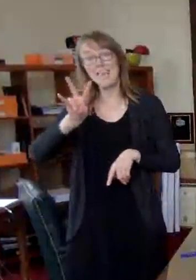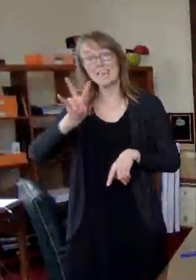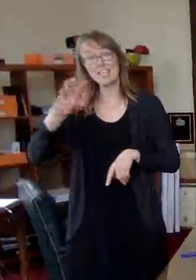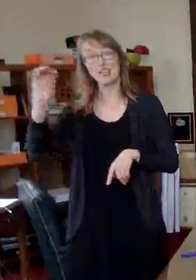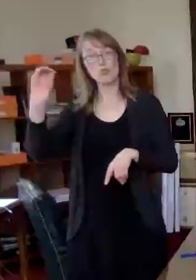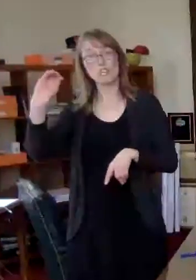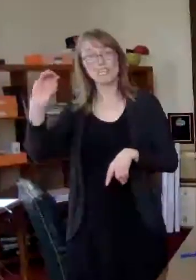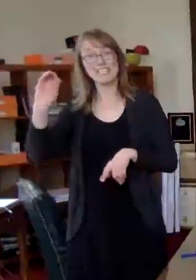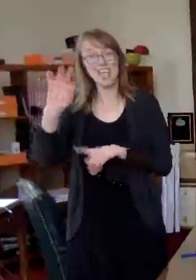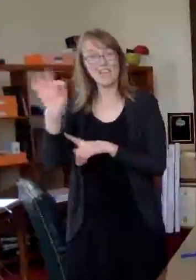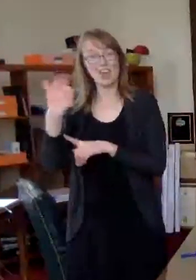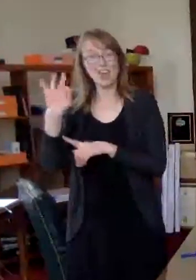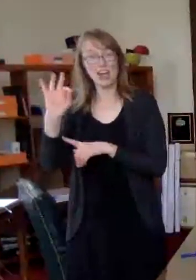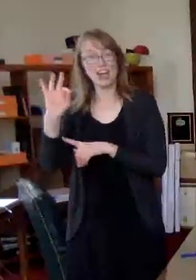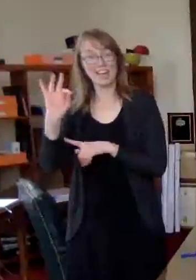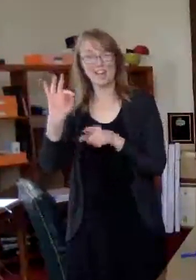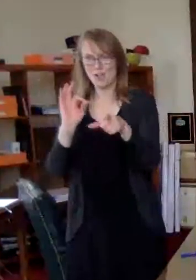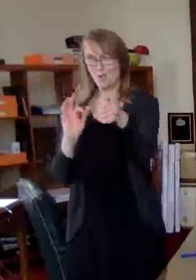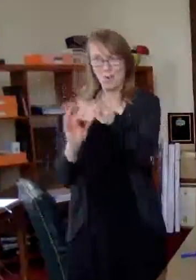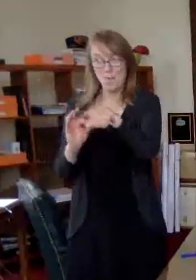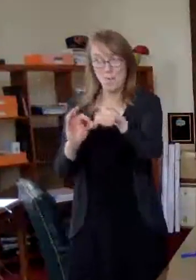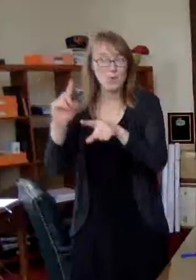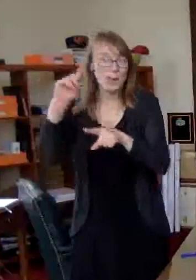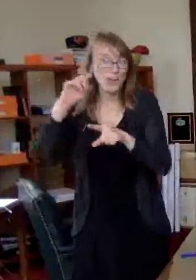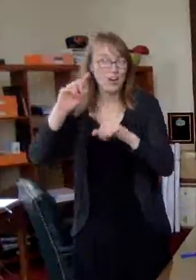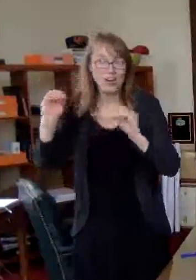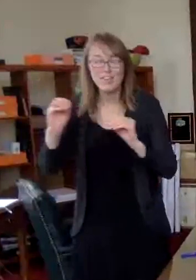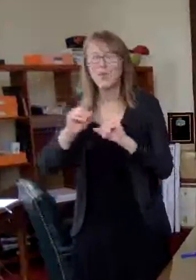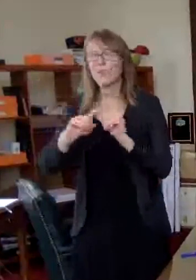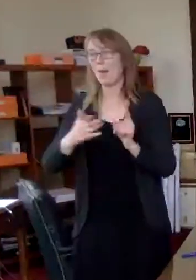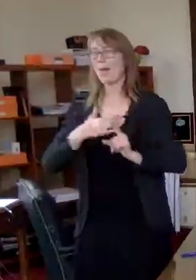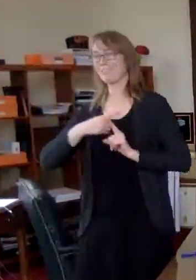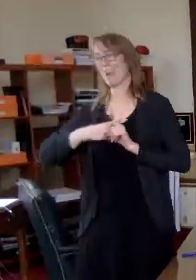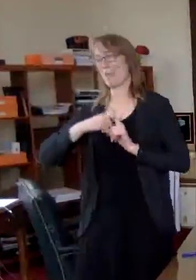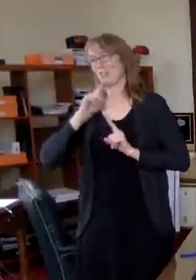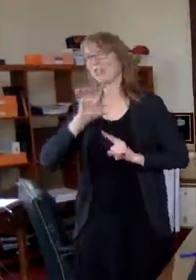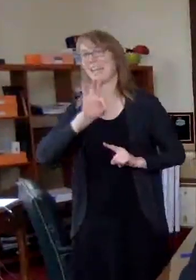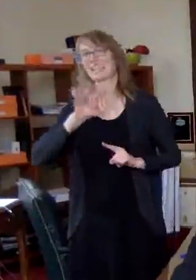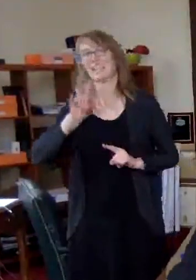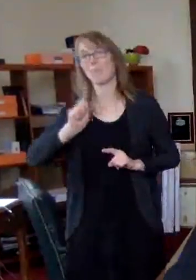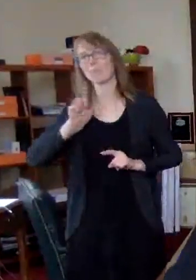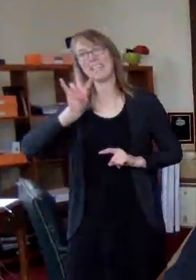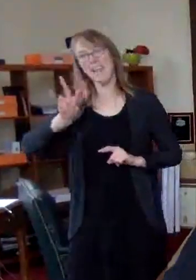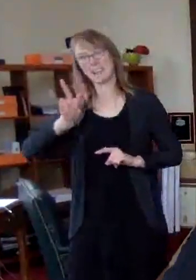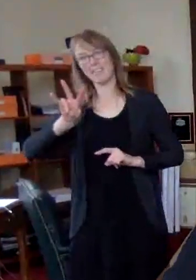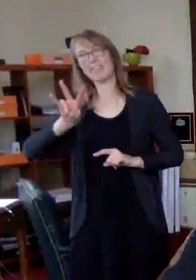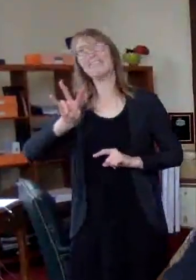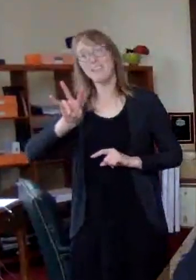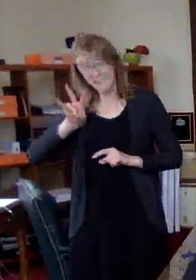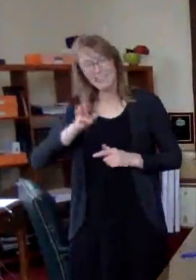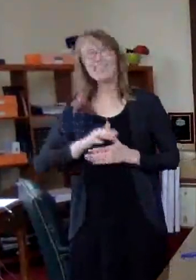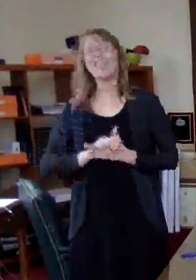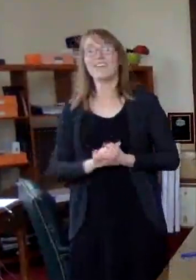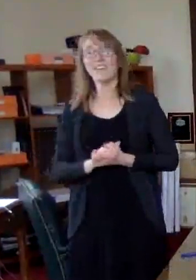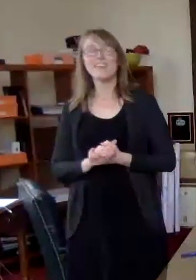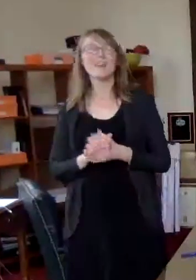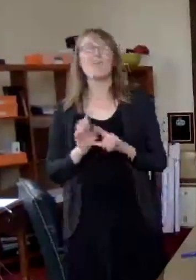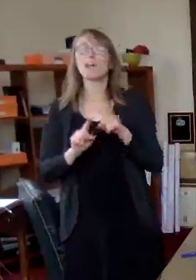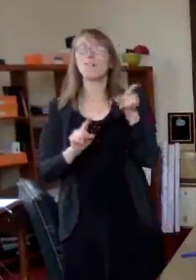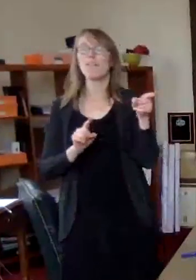Fahrenheit. You might not have been able to hear that, but my temperature is 97.7. So the question, though, had to do